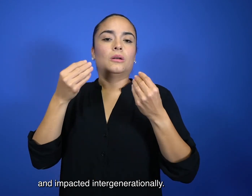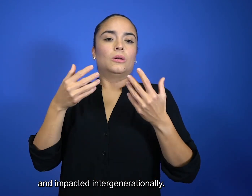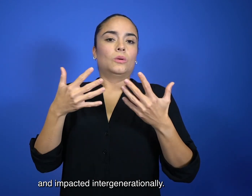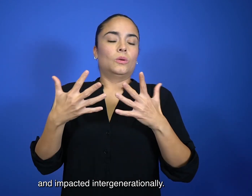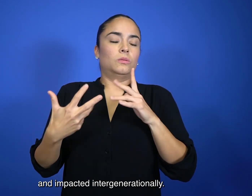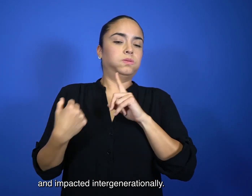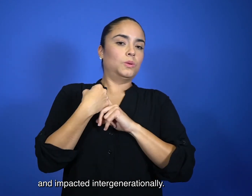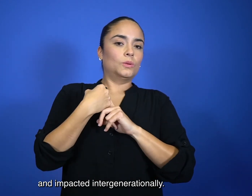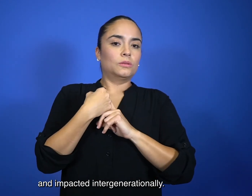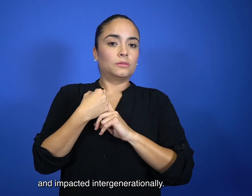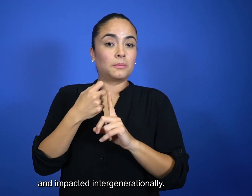impacted